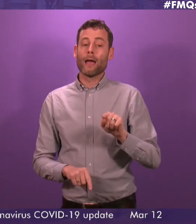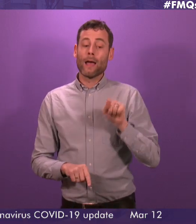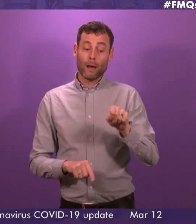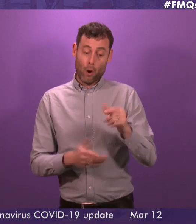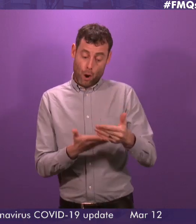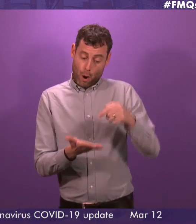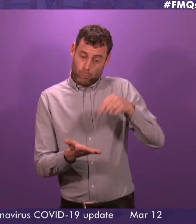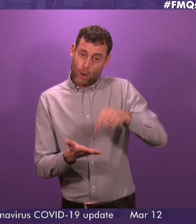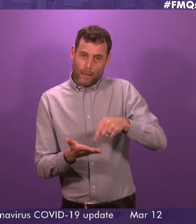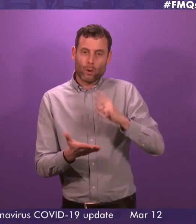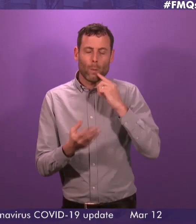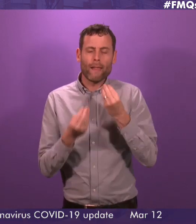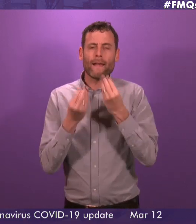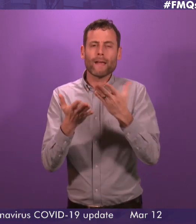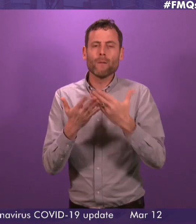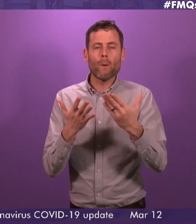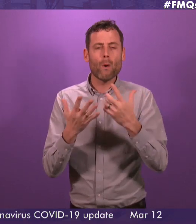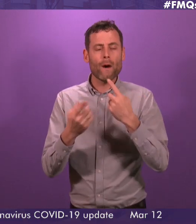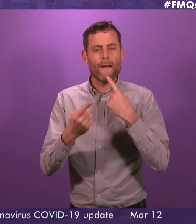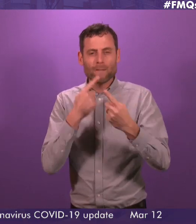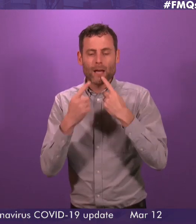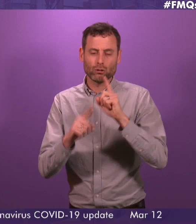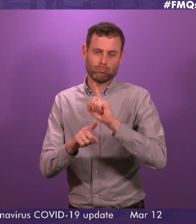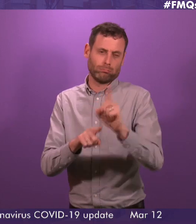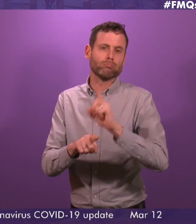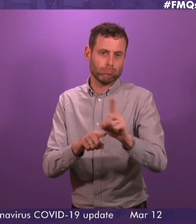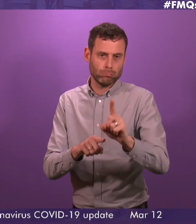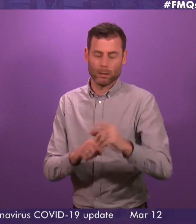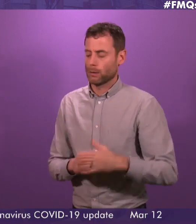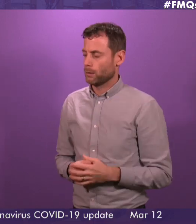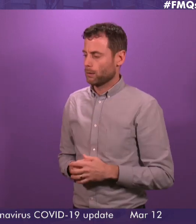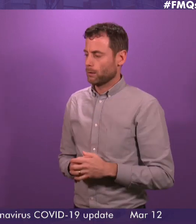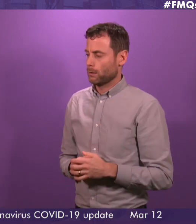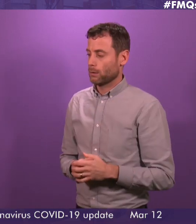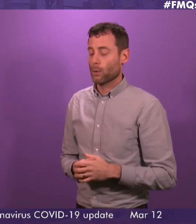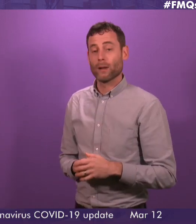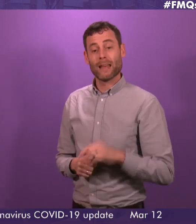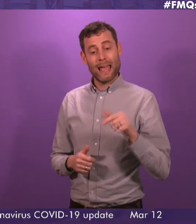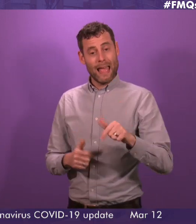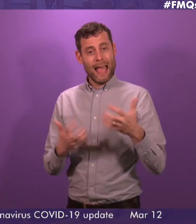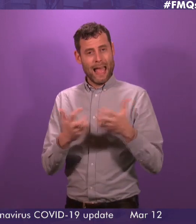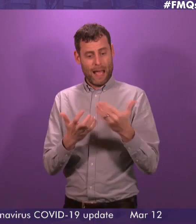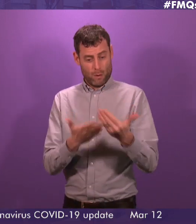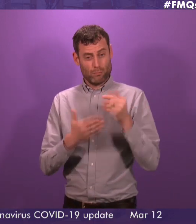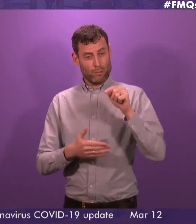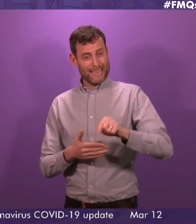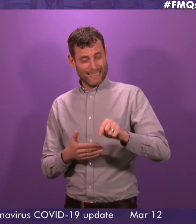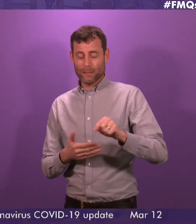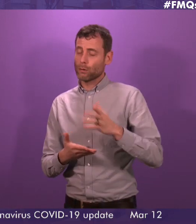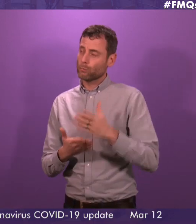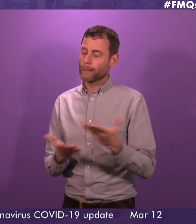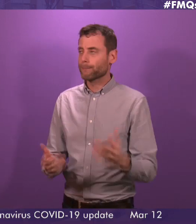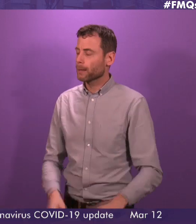detail to both of those groups in the coming days. All of that requires all of us. I